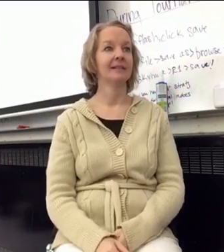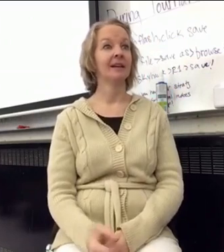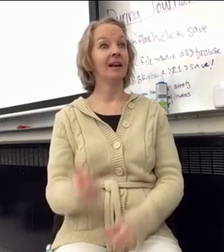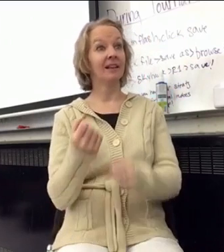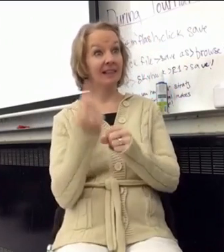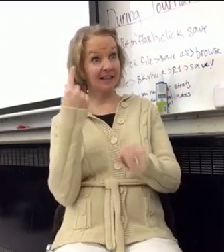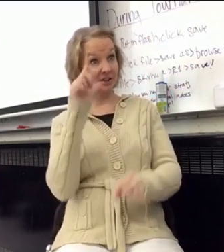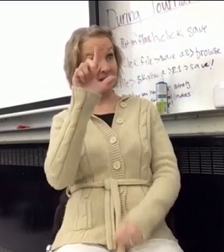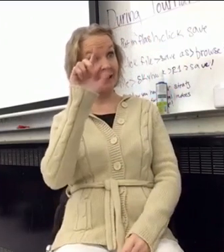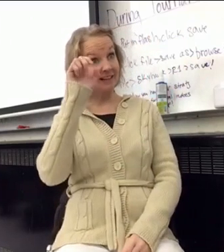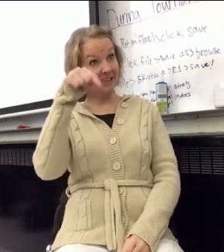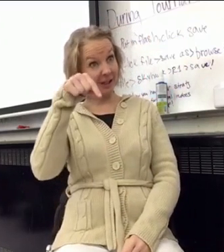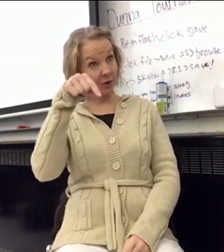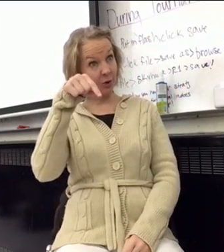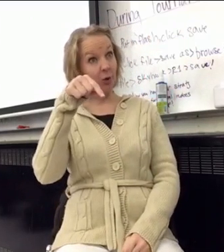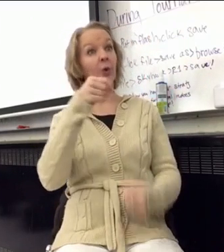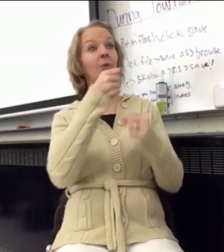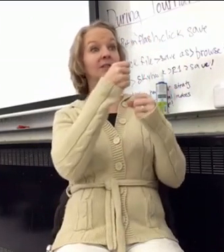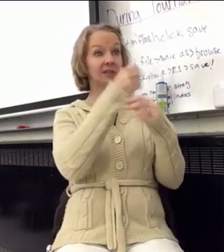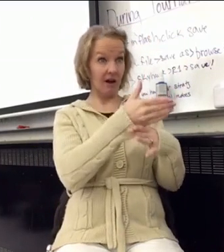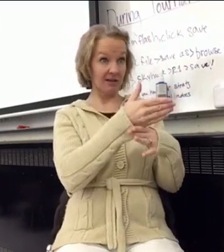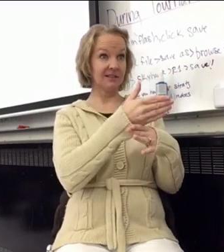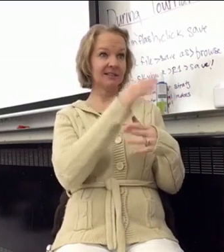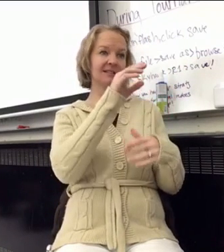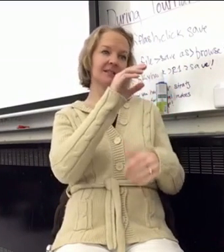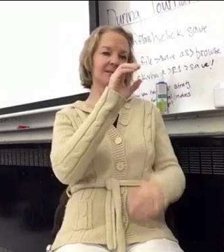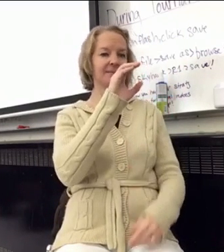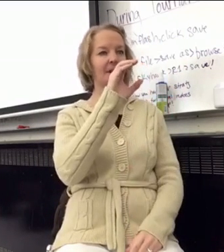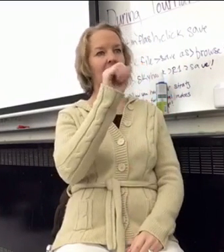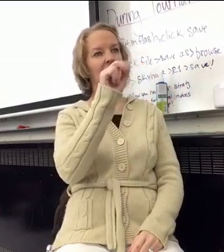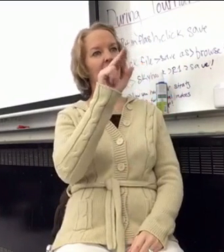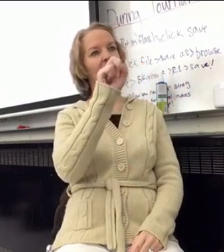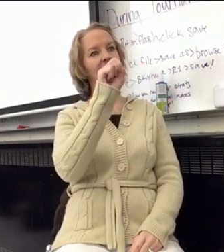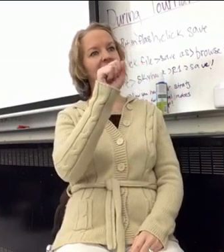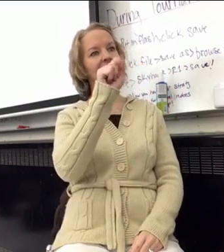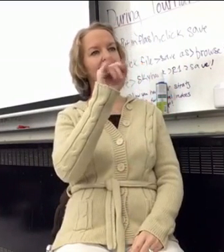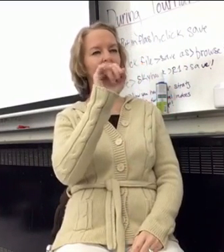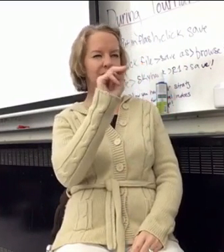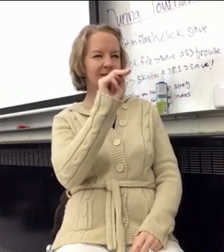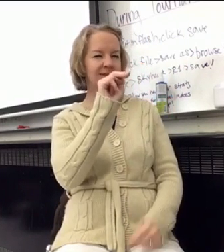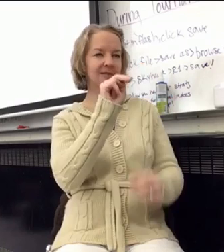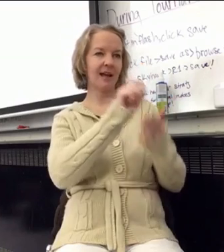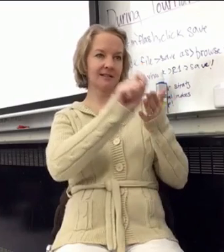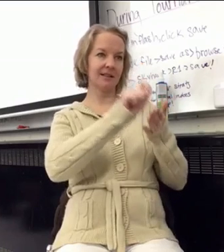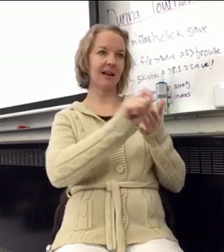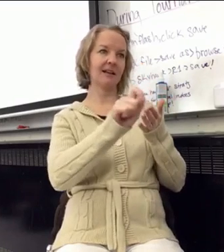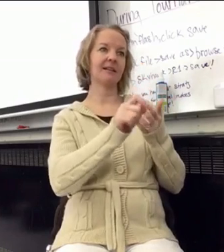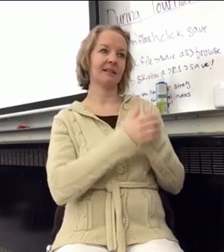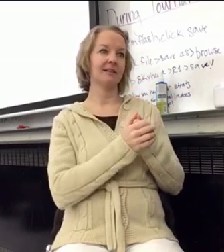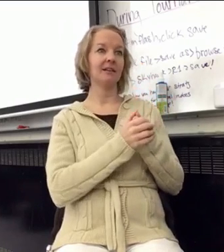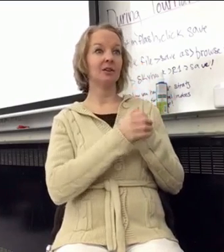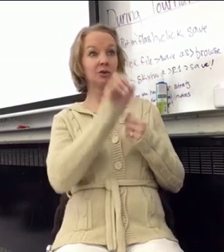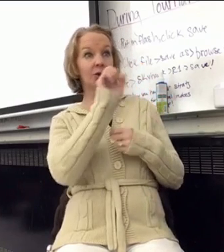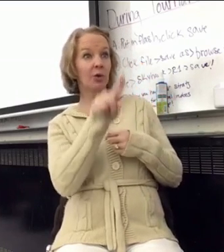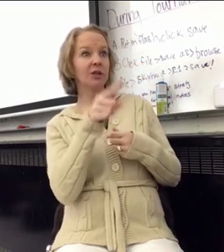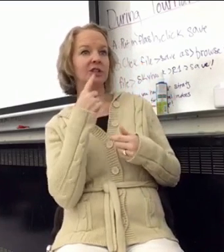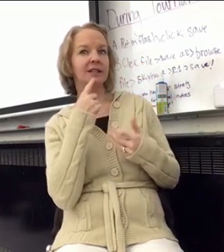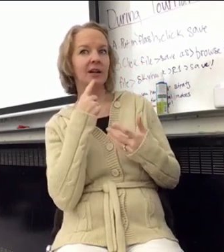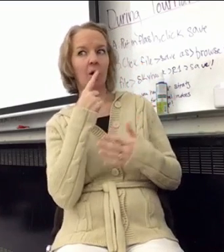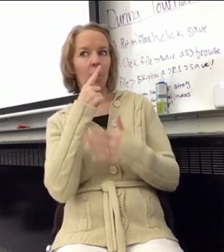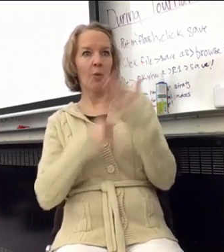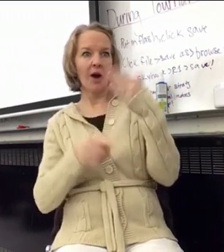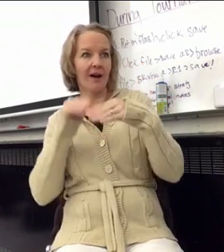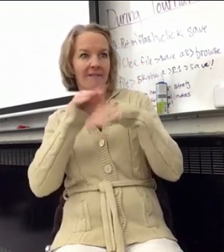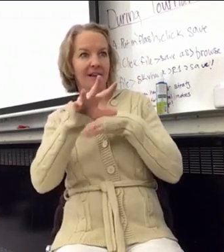Last year's LEQ was a causation essay on the effects of Reconstruction. So the question basically asked, what effect